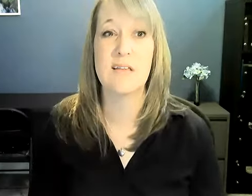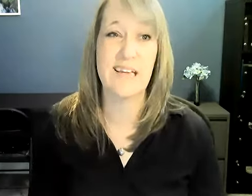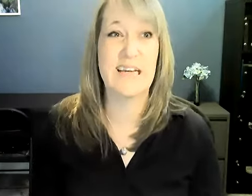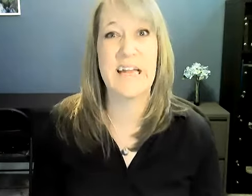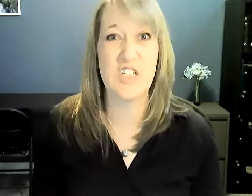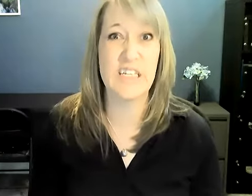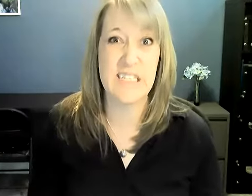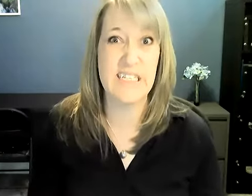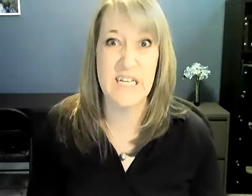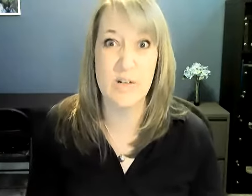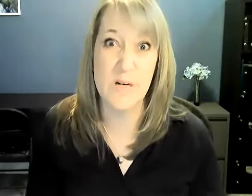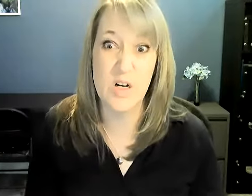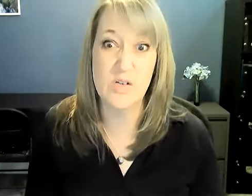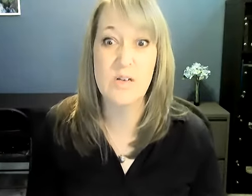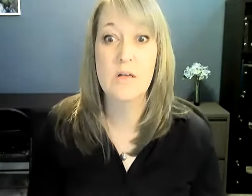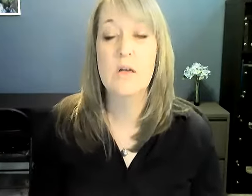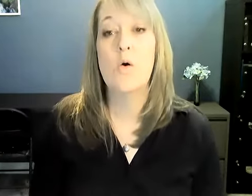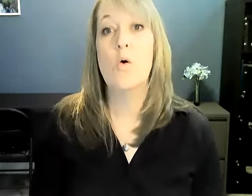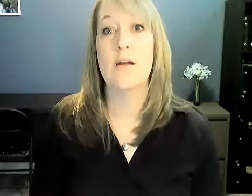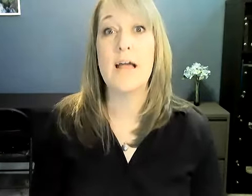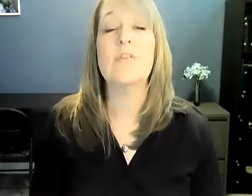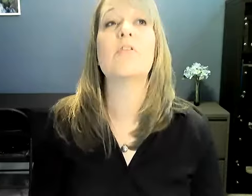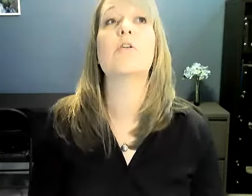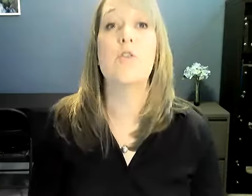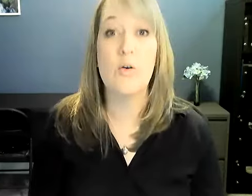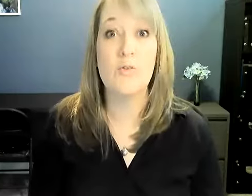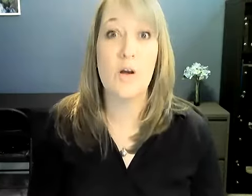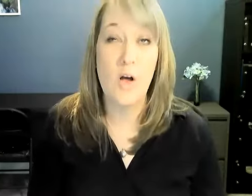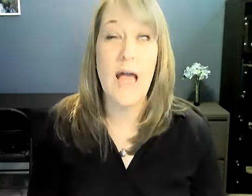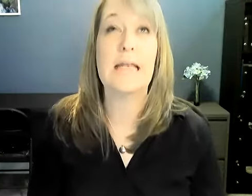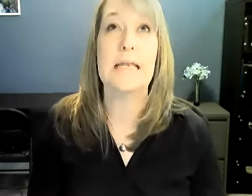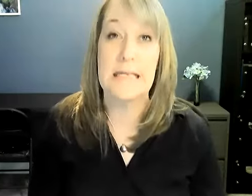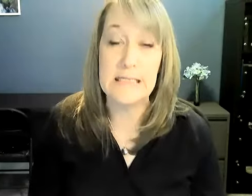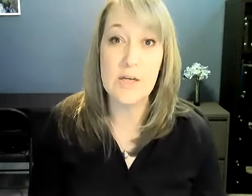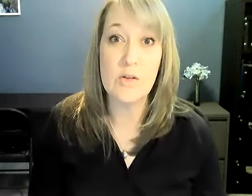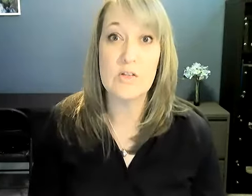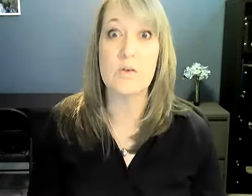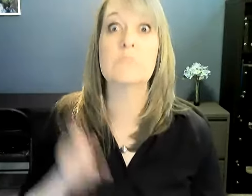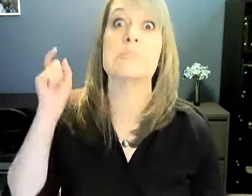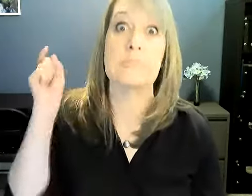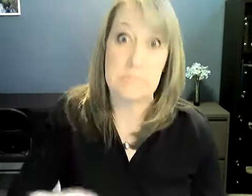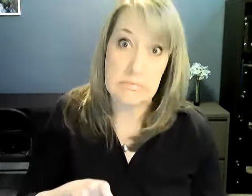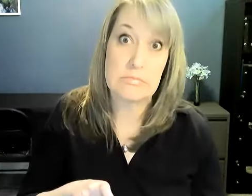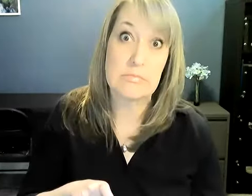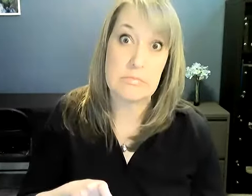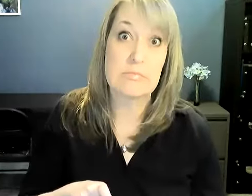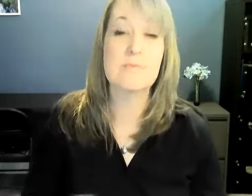like I kind of should get to that today or tomorrow. Or if I have no food at all, I need to go to the store,